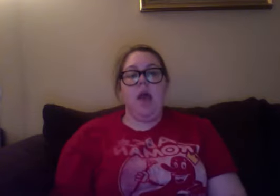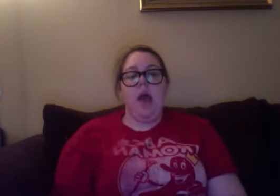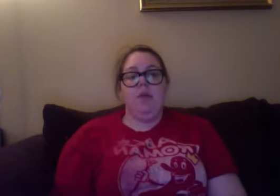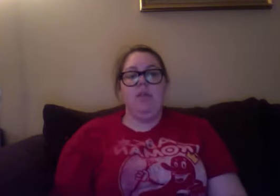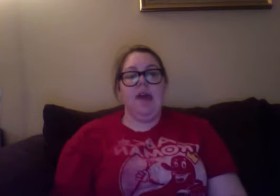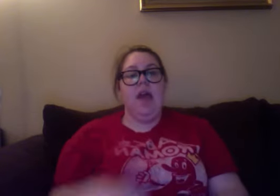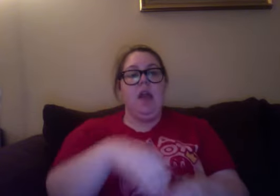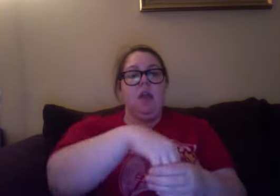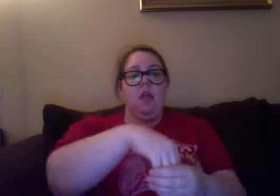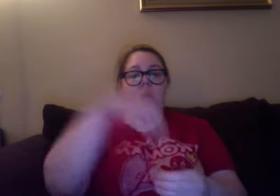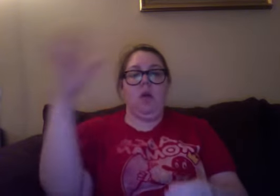outside,